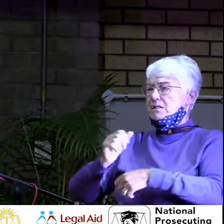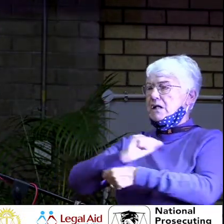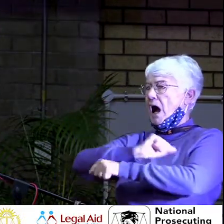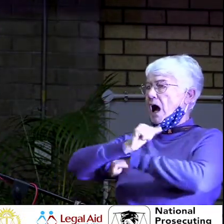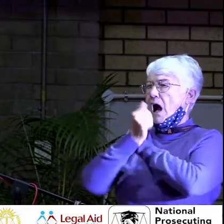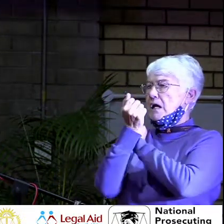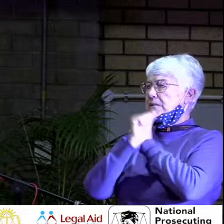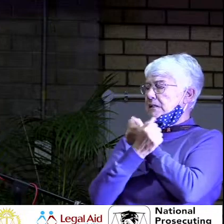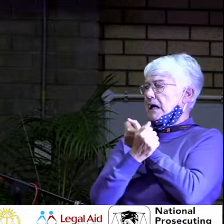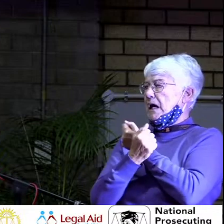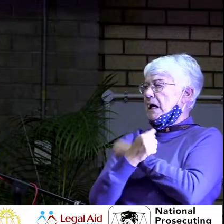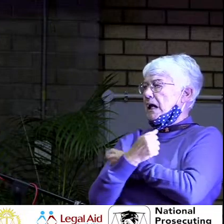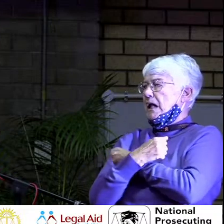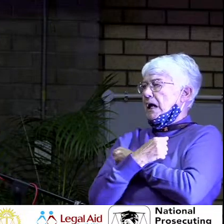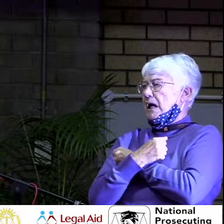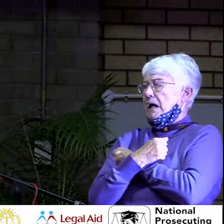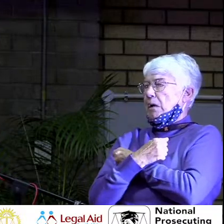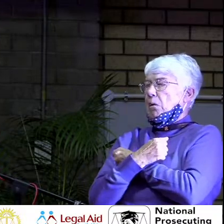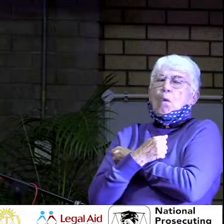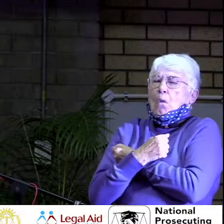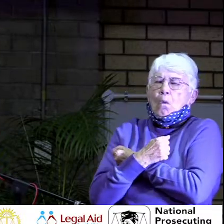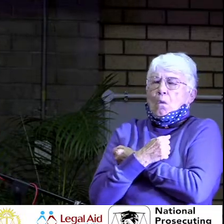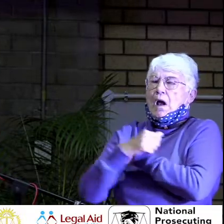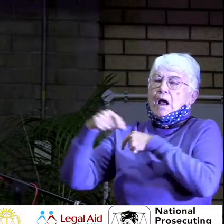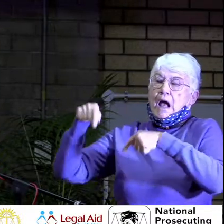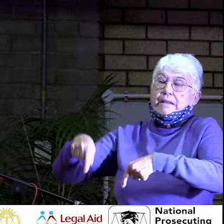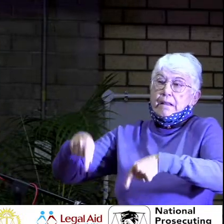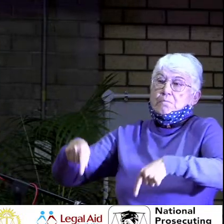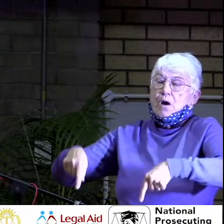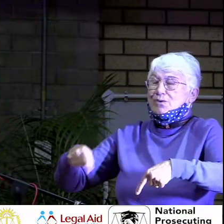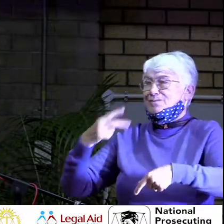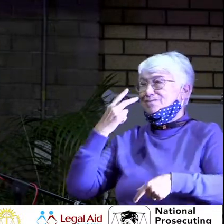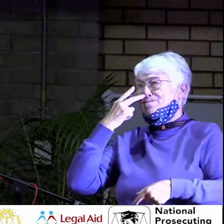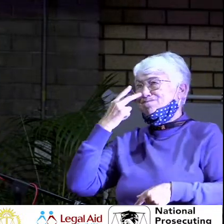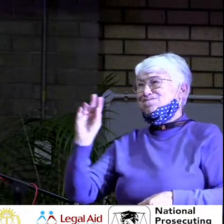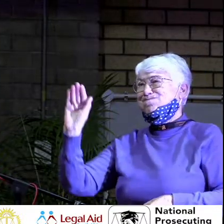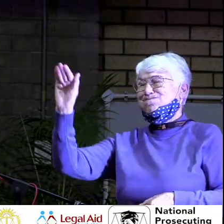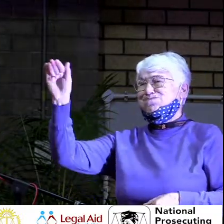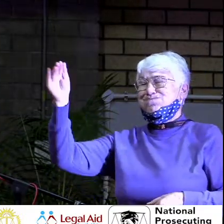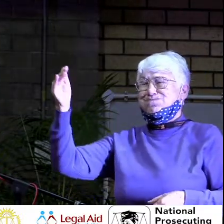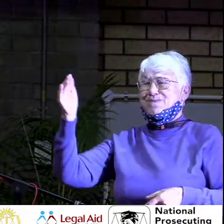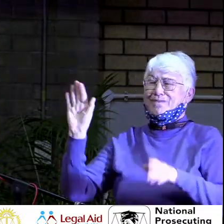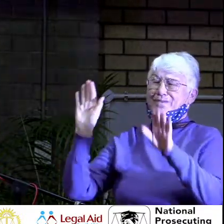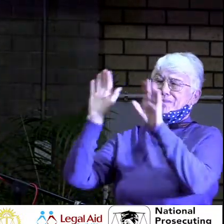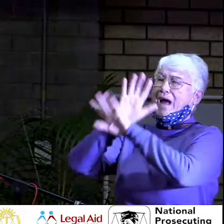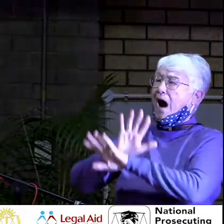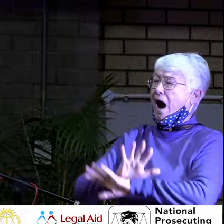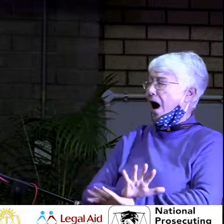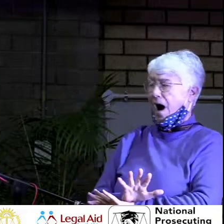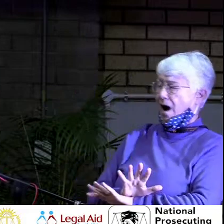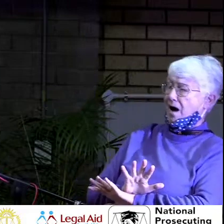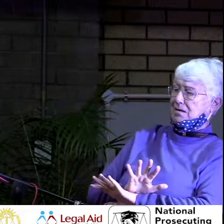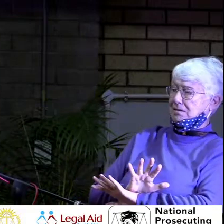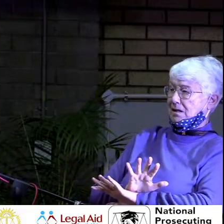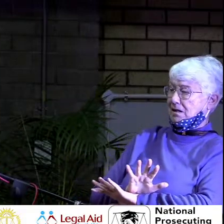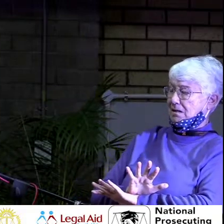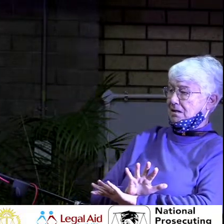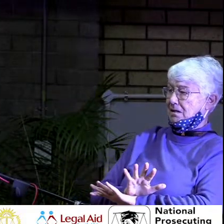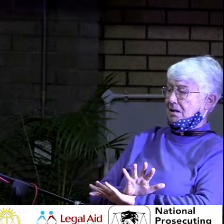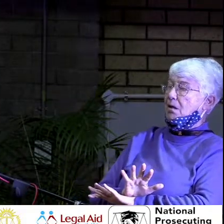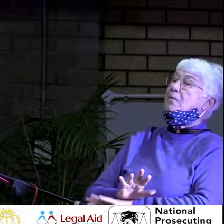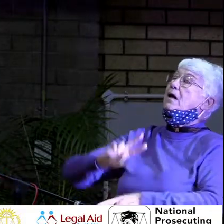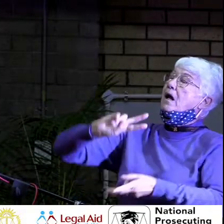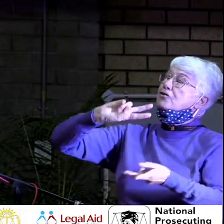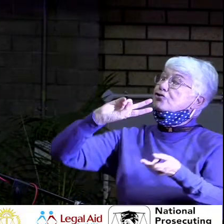and the situation looks very dark and gloomy. But allow me to say, great change is needed.